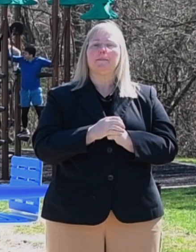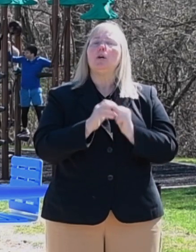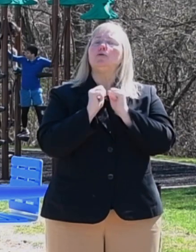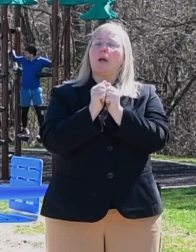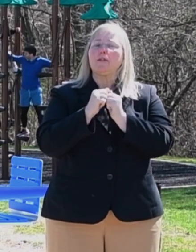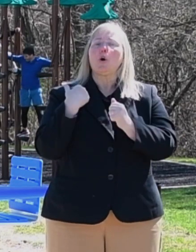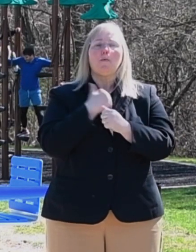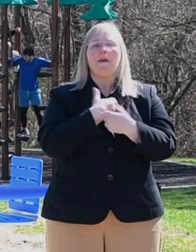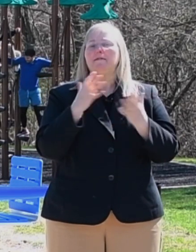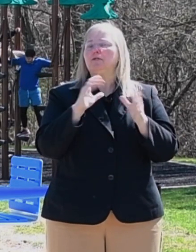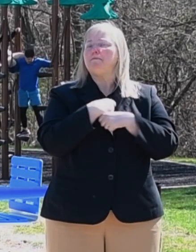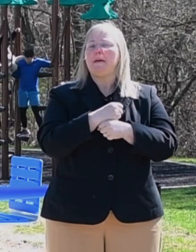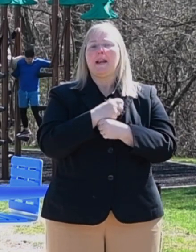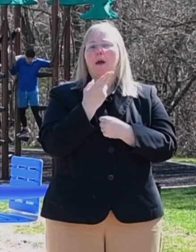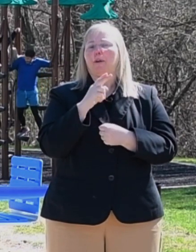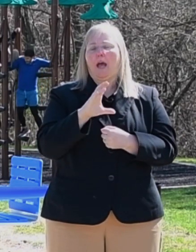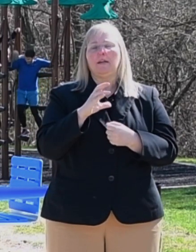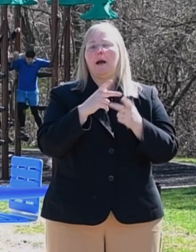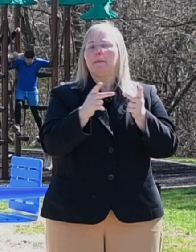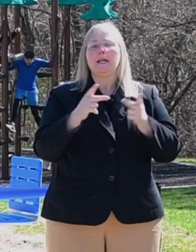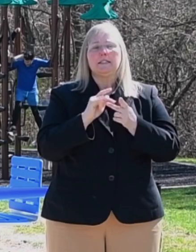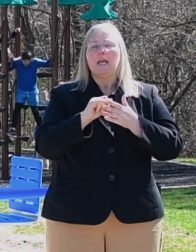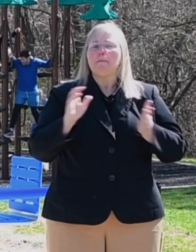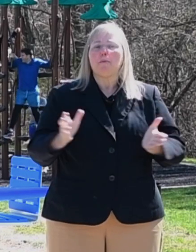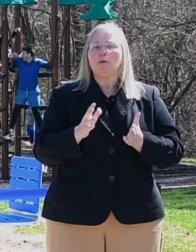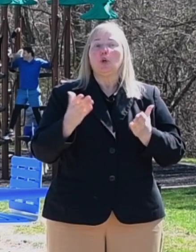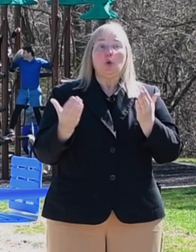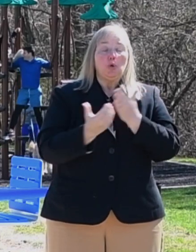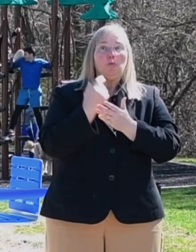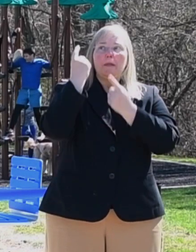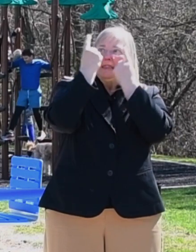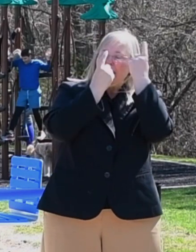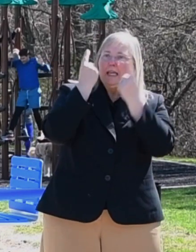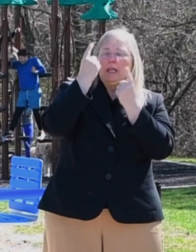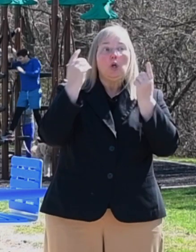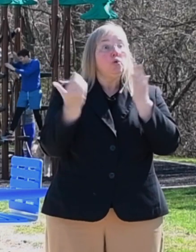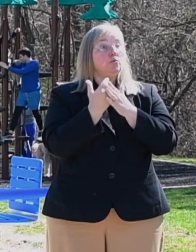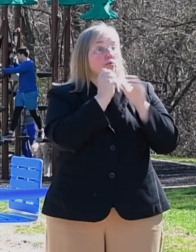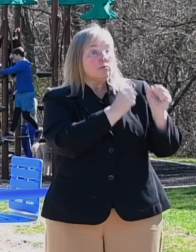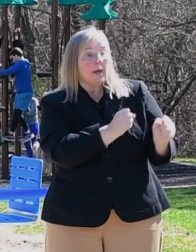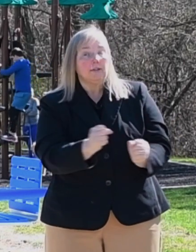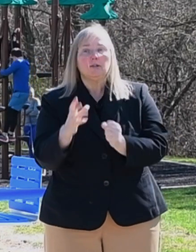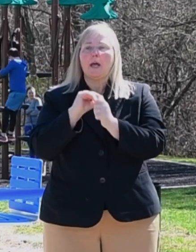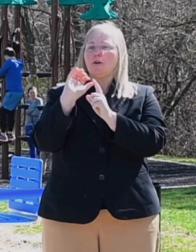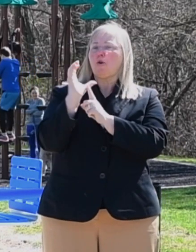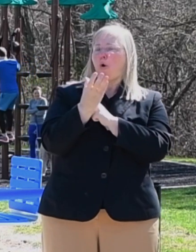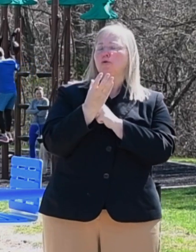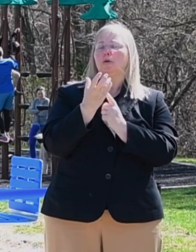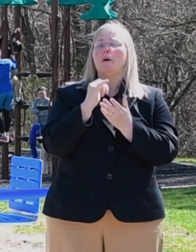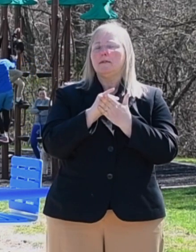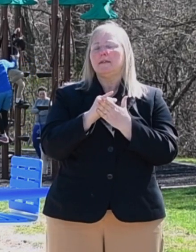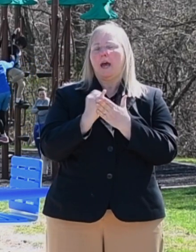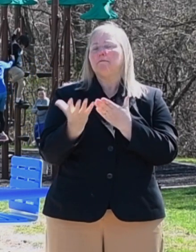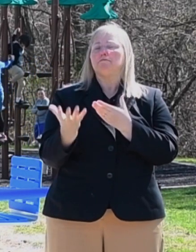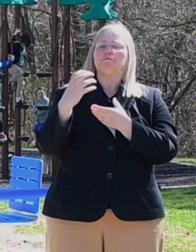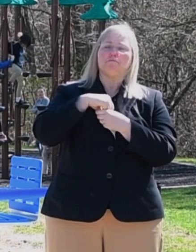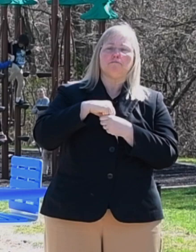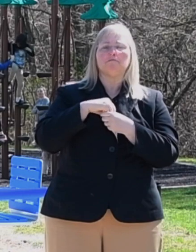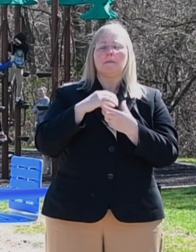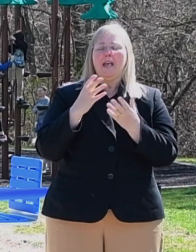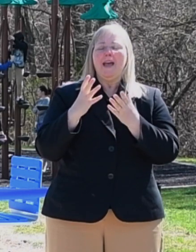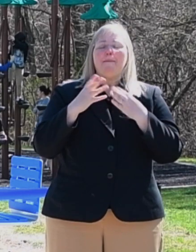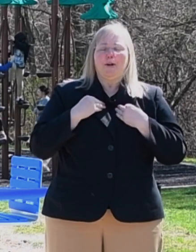have made Howard County a place that promotes new thinking, new strategies, and a culture that embraces inclusion across age,